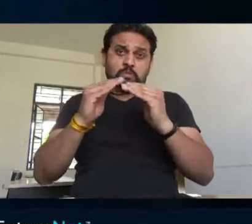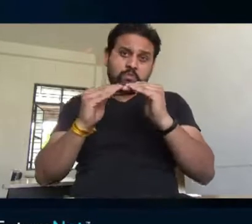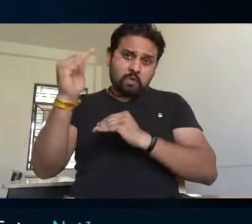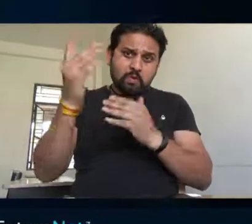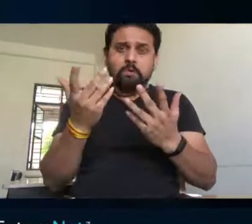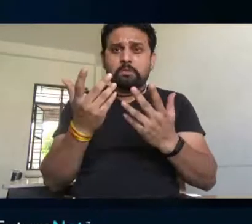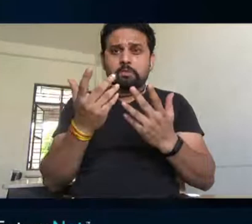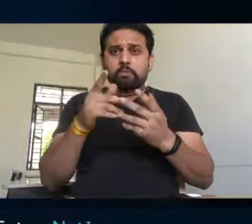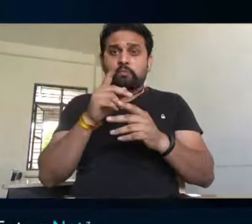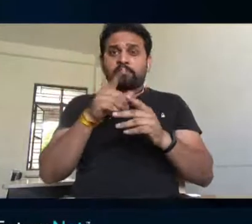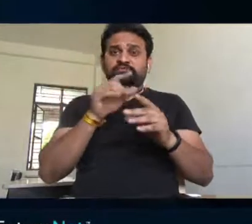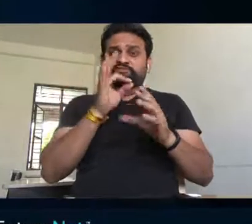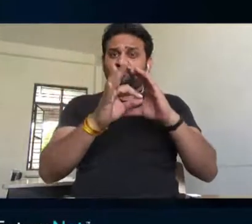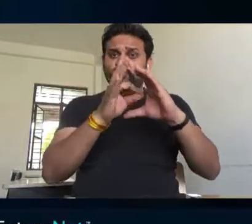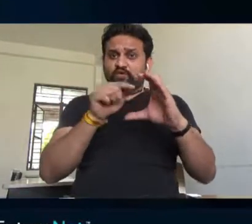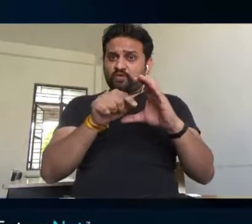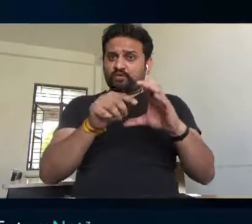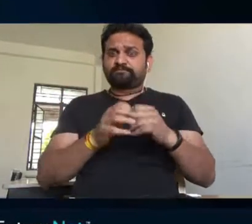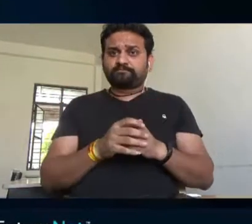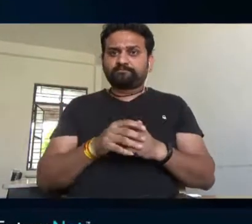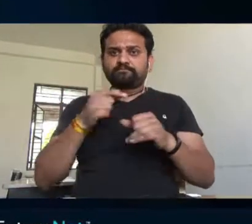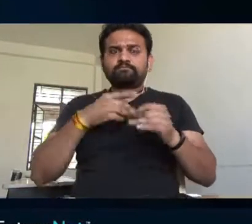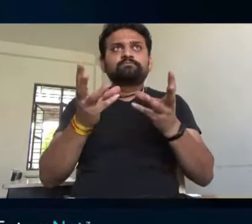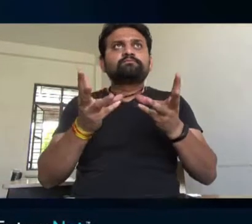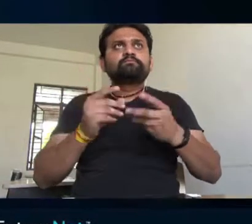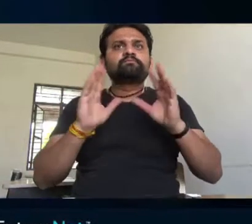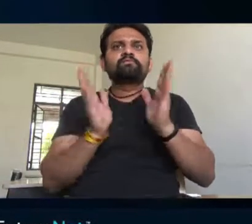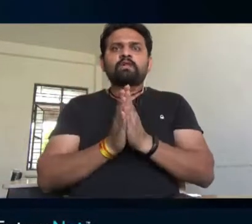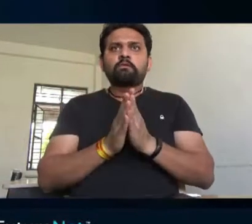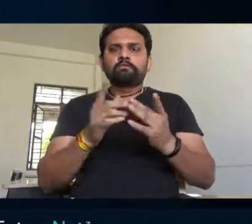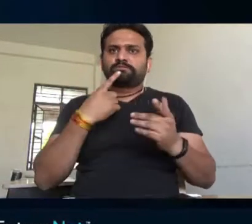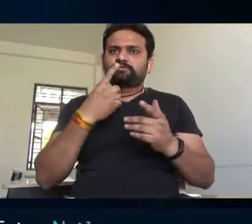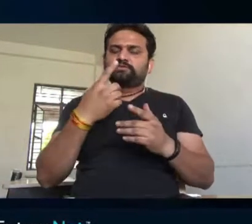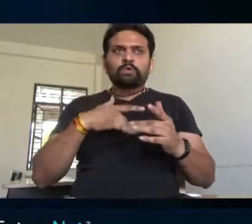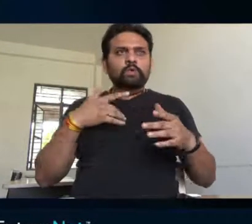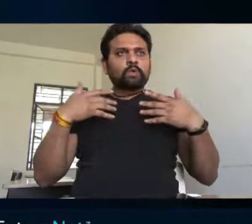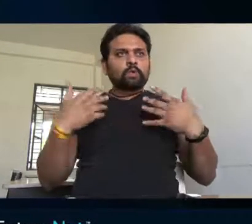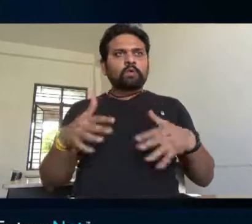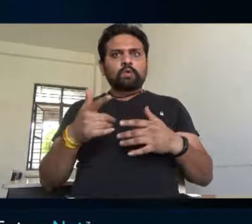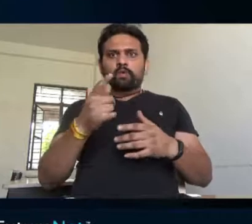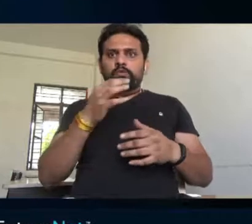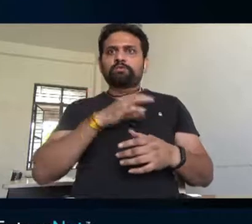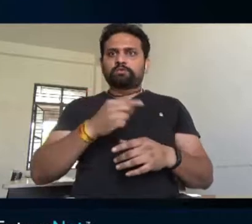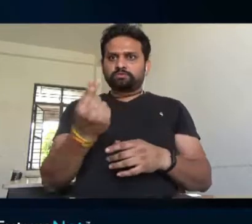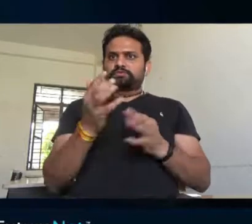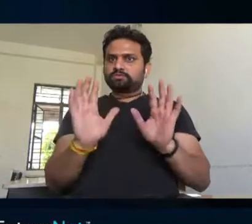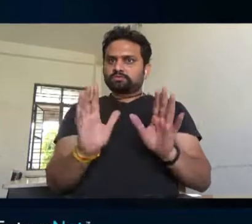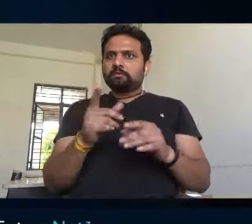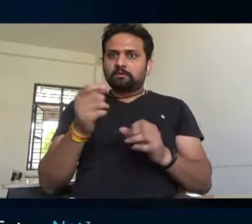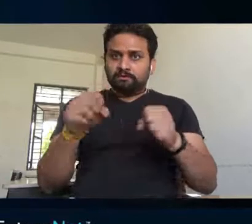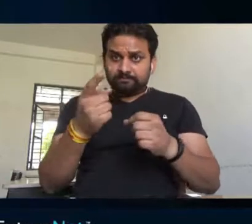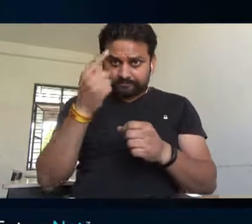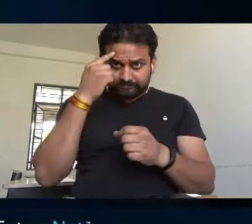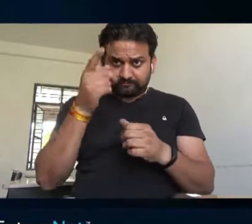I can't promise you anything about the course of the Futuro, but definitely we expect in this year a couple of hundred,